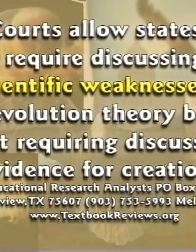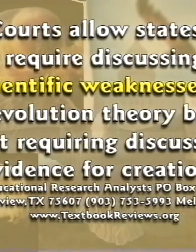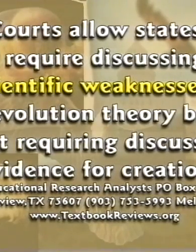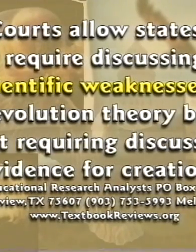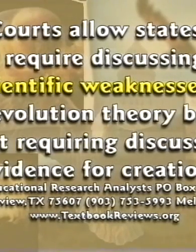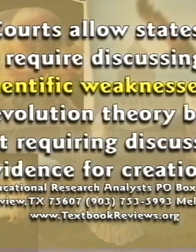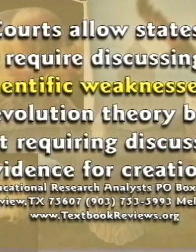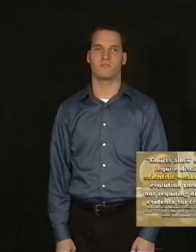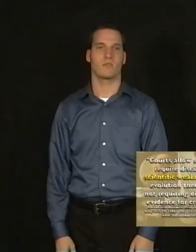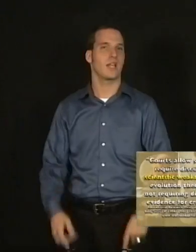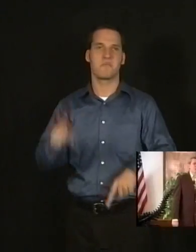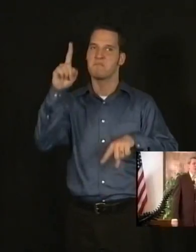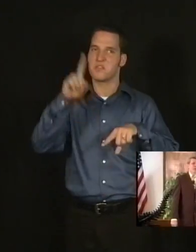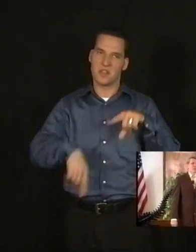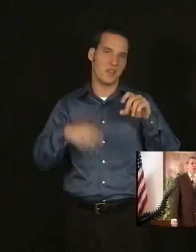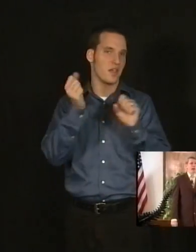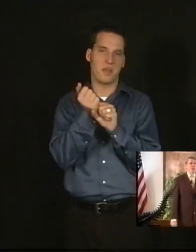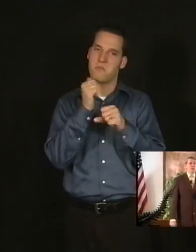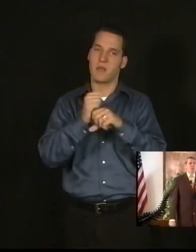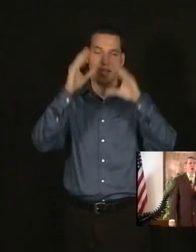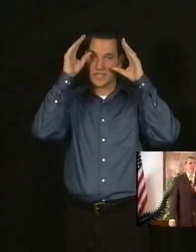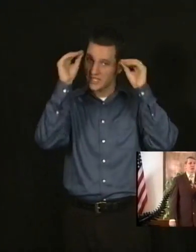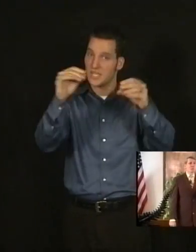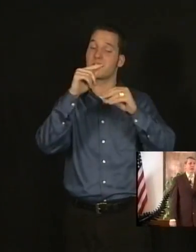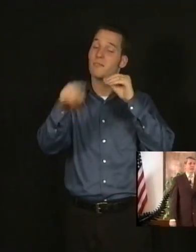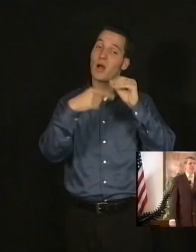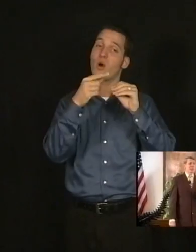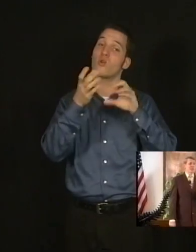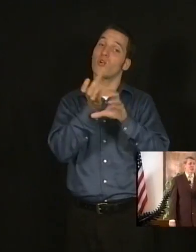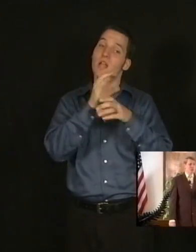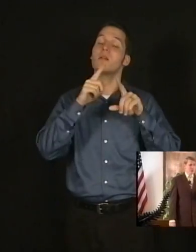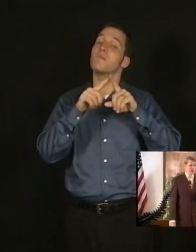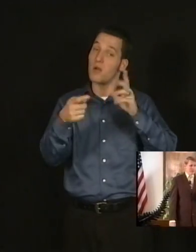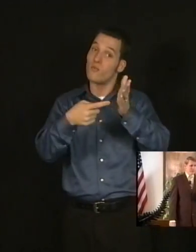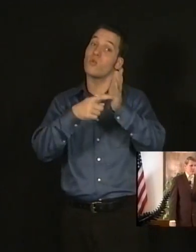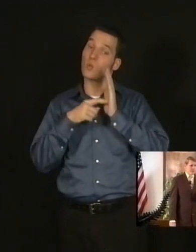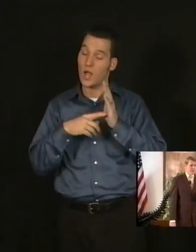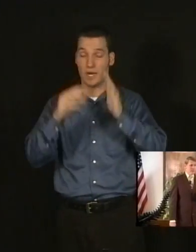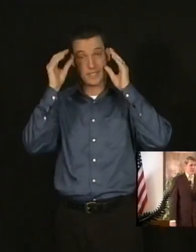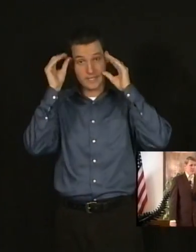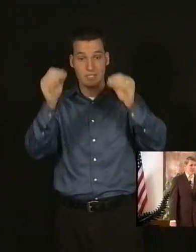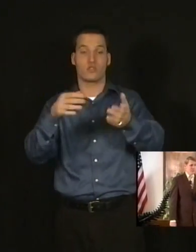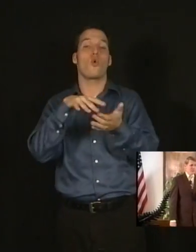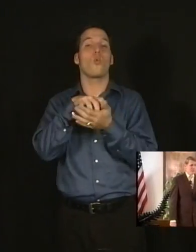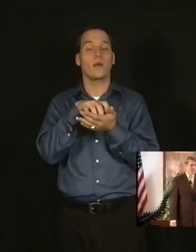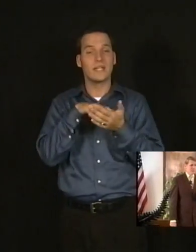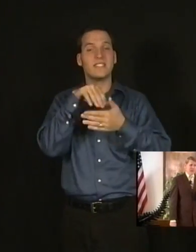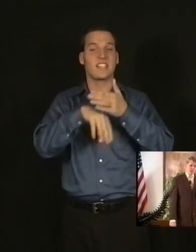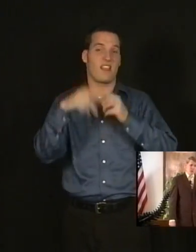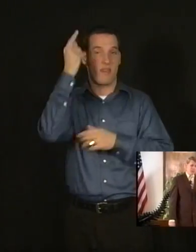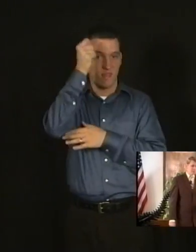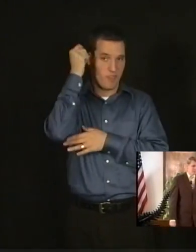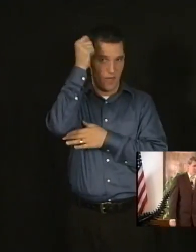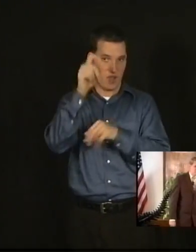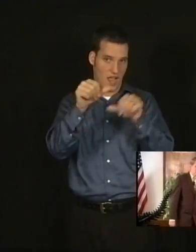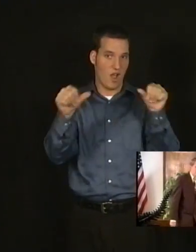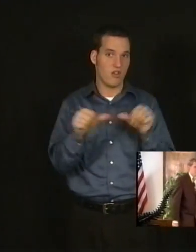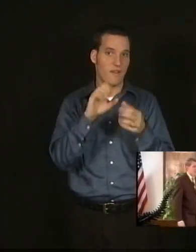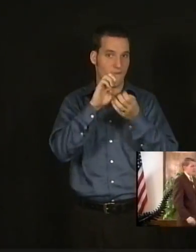can't make the teacher talk about creation, but you can require them to talk about the weaknesses in the evolution theory. That's a